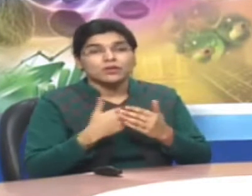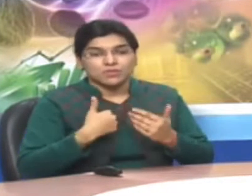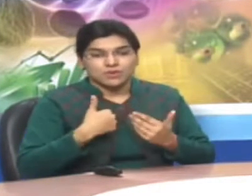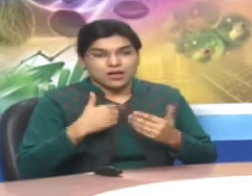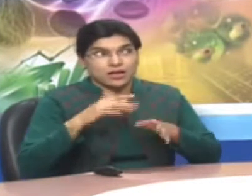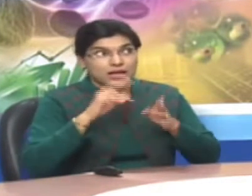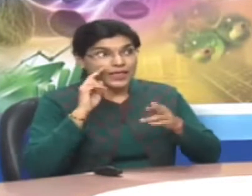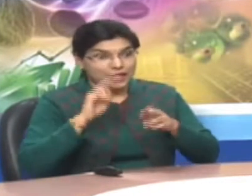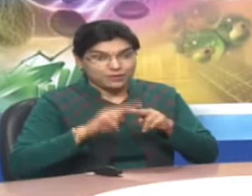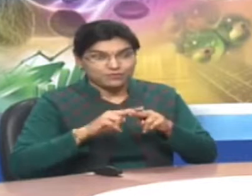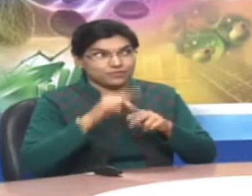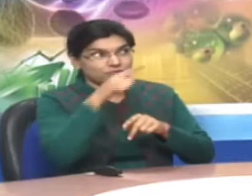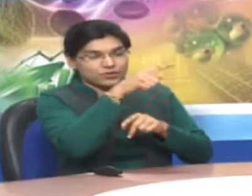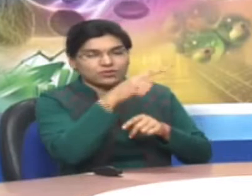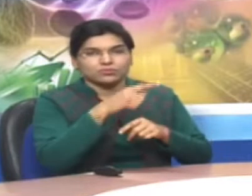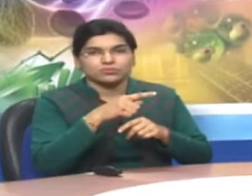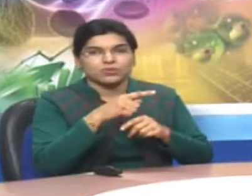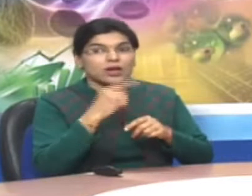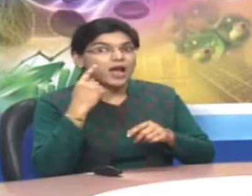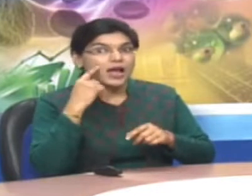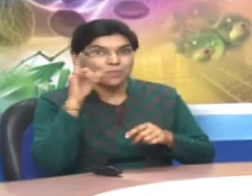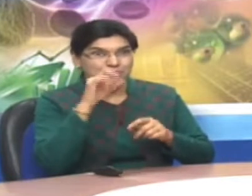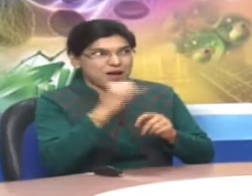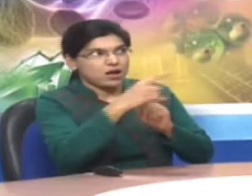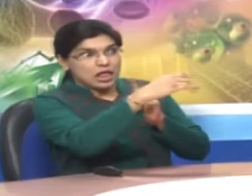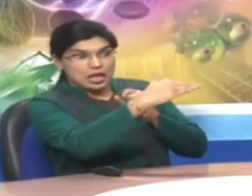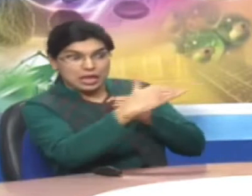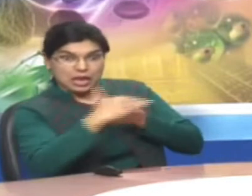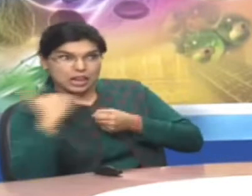killing me and taking my identity.